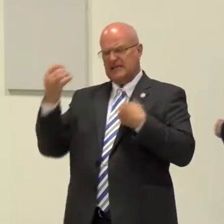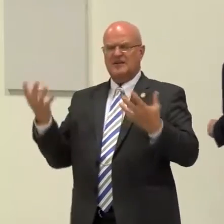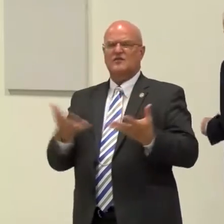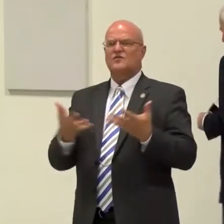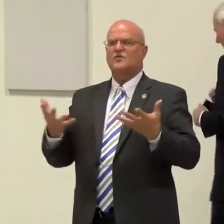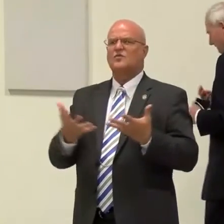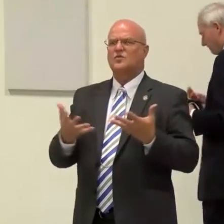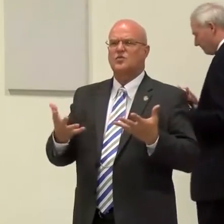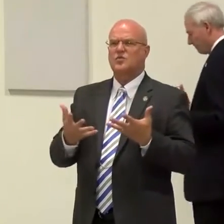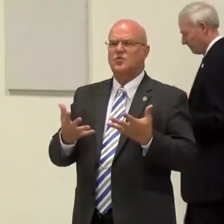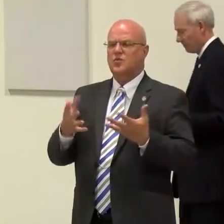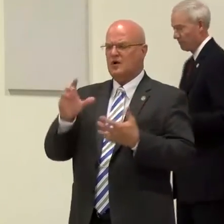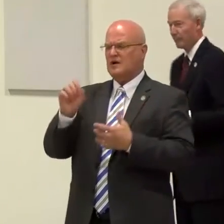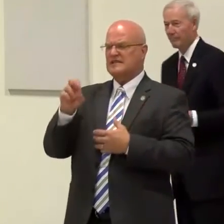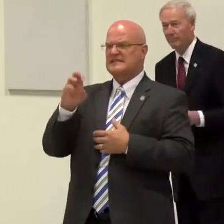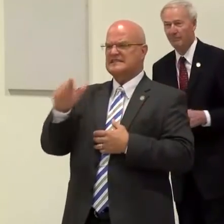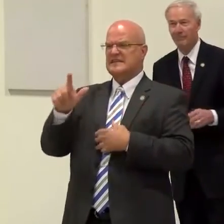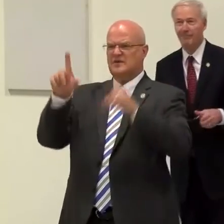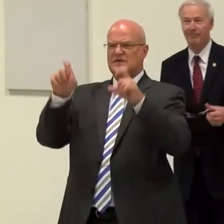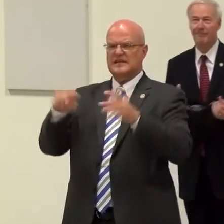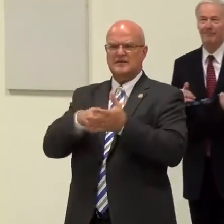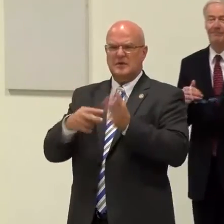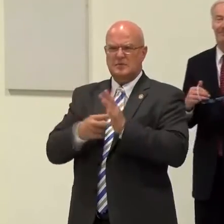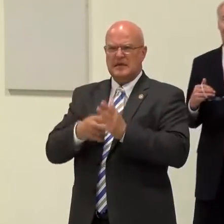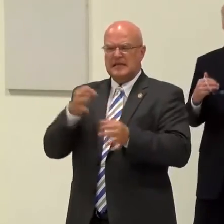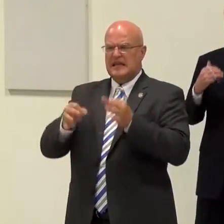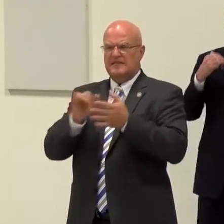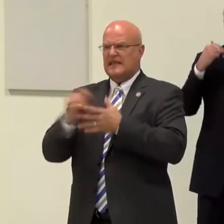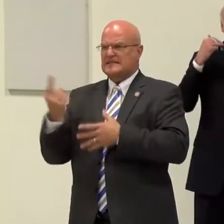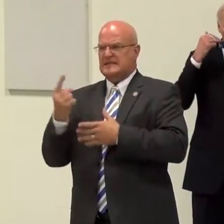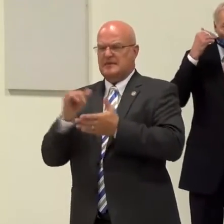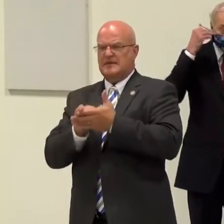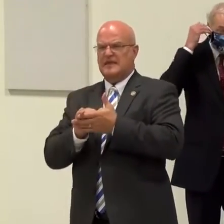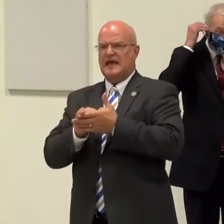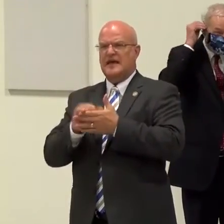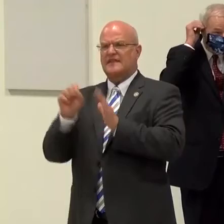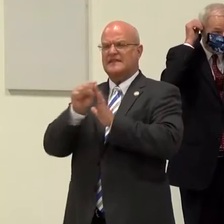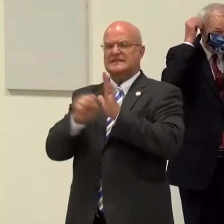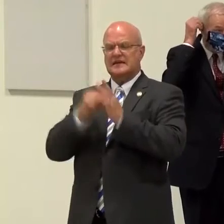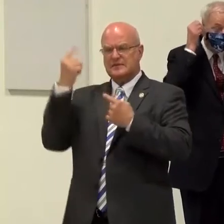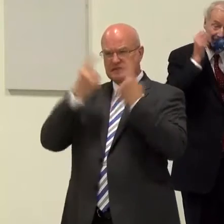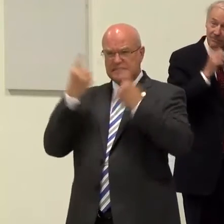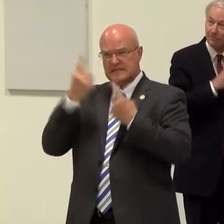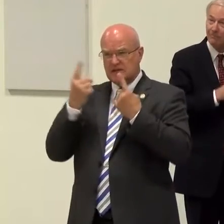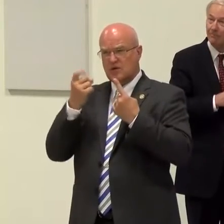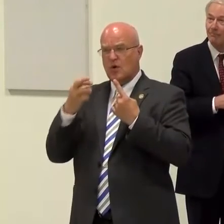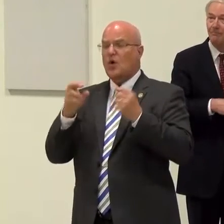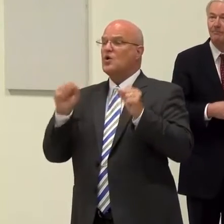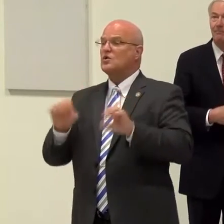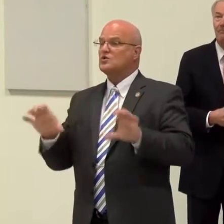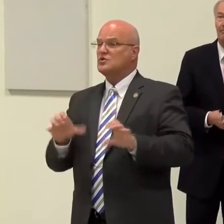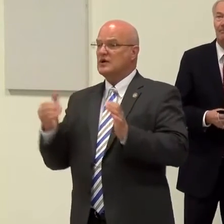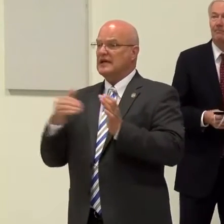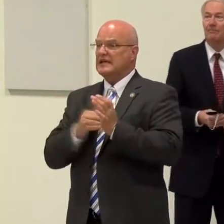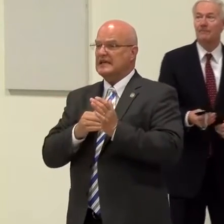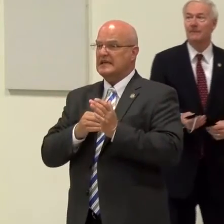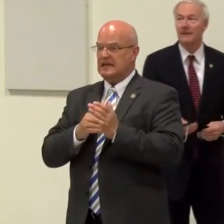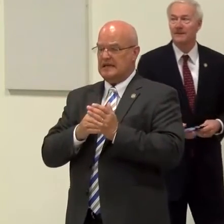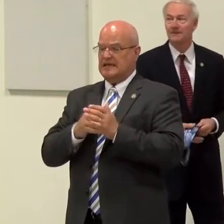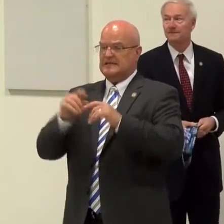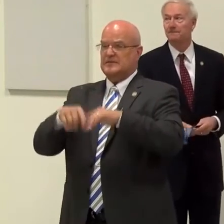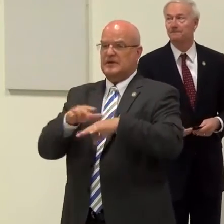what serial testing would mean and if that is something the state would consider or even could do given the